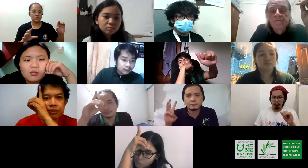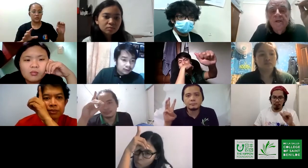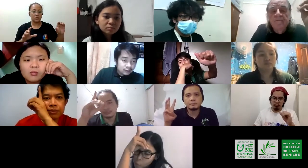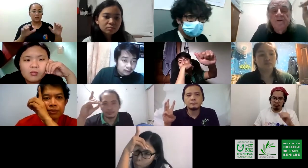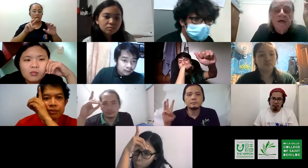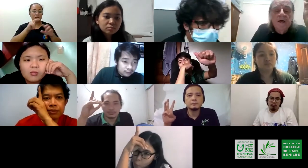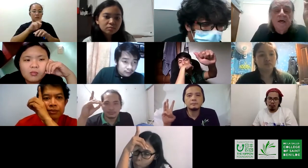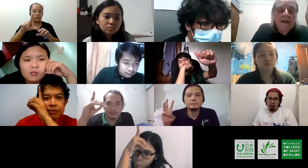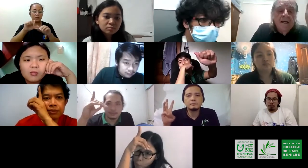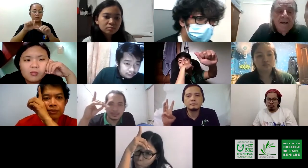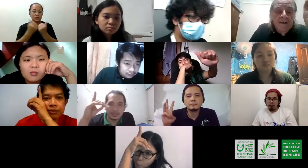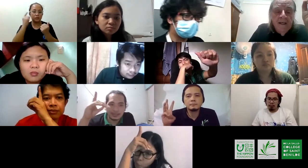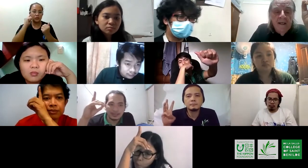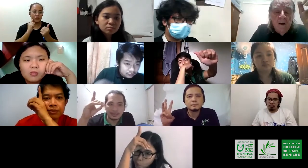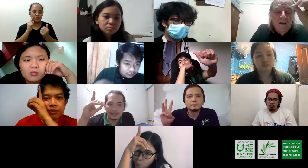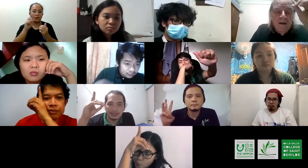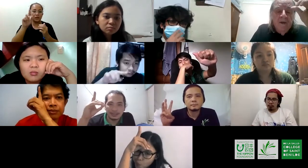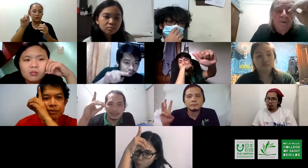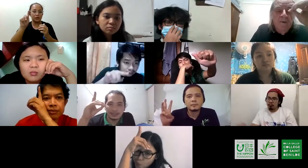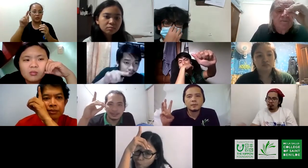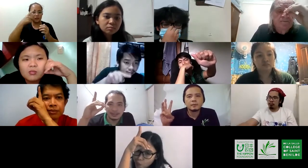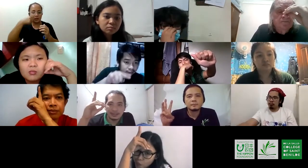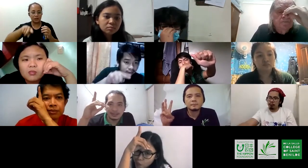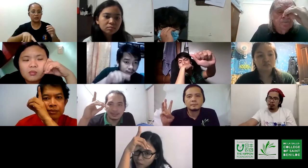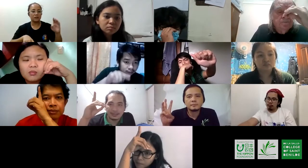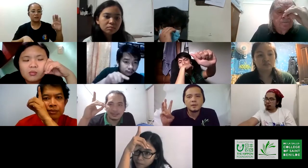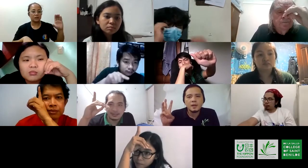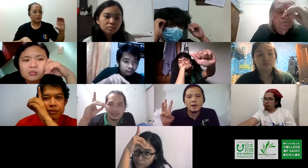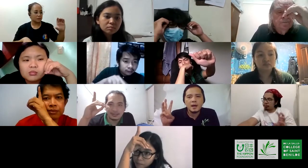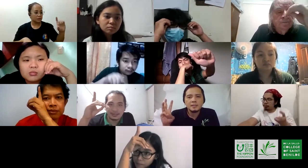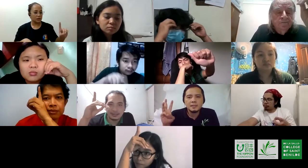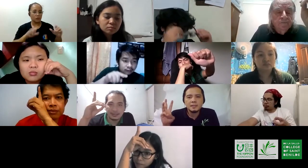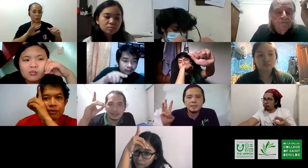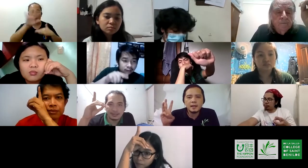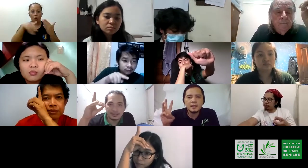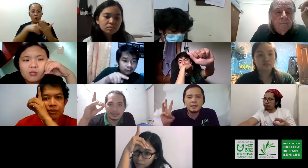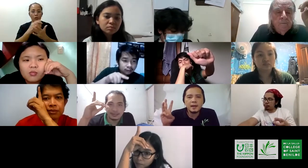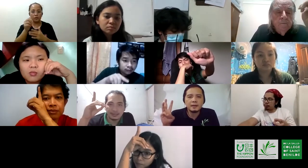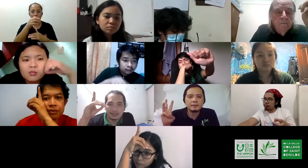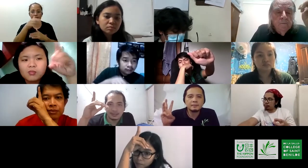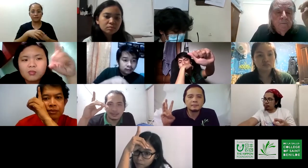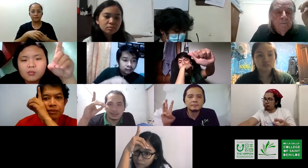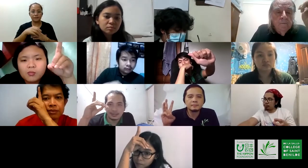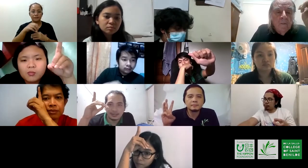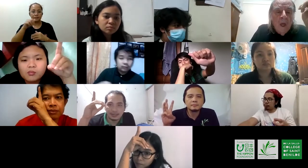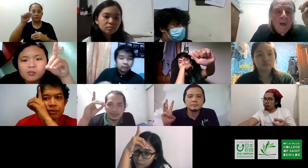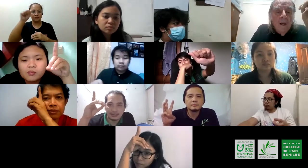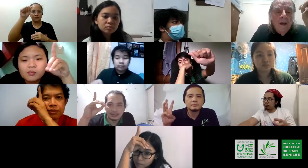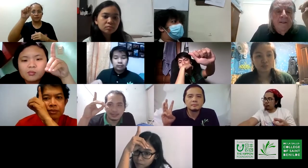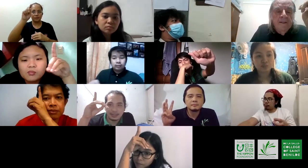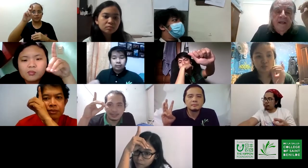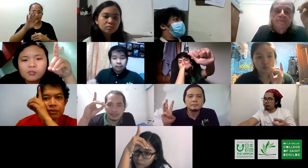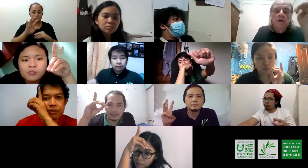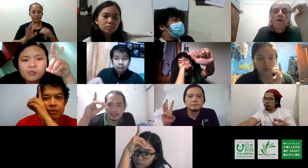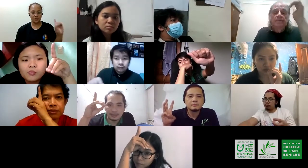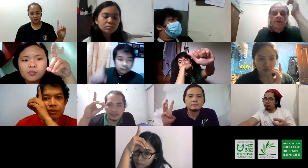Number 6, the WDL Thailand program was an effort by A, Gallaudet University, B, Ratchasida